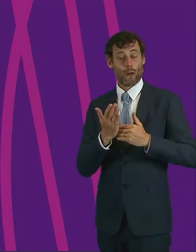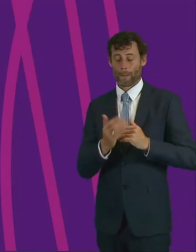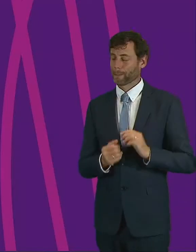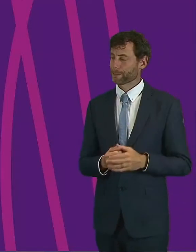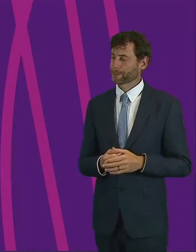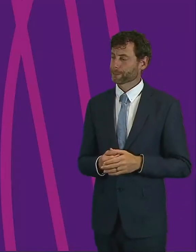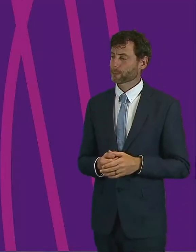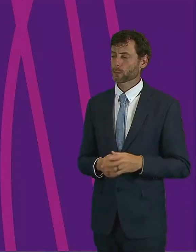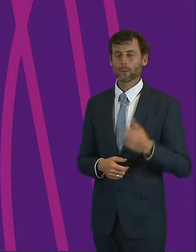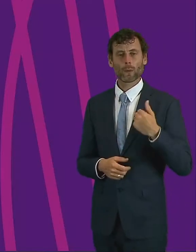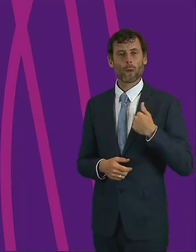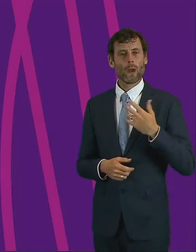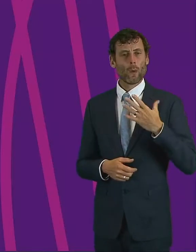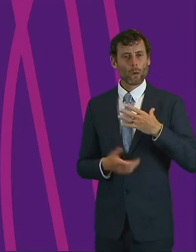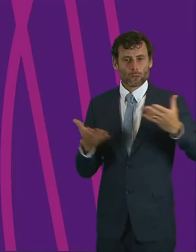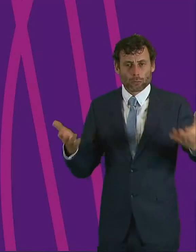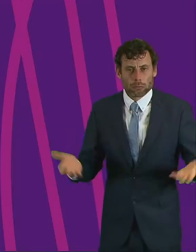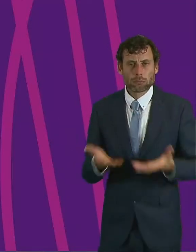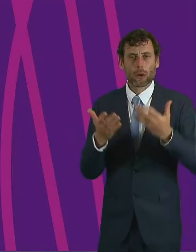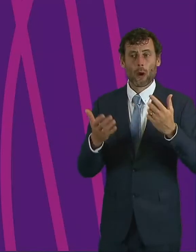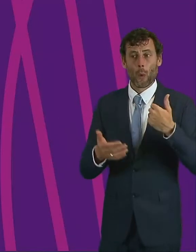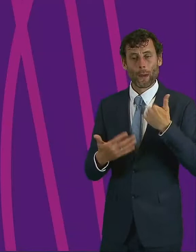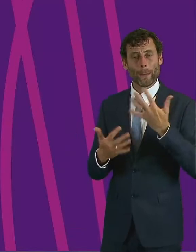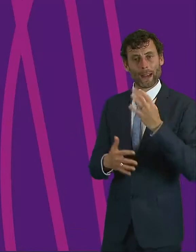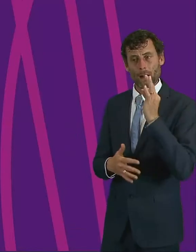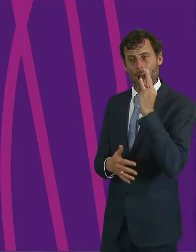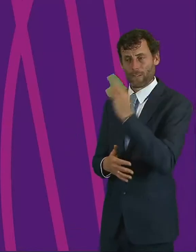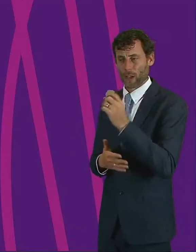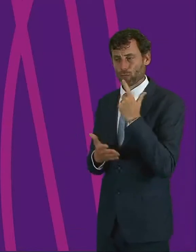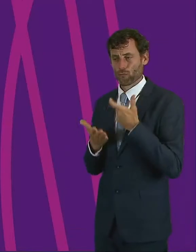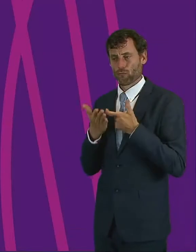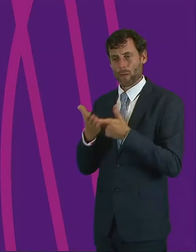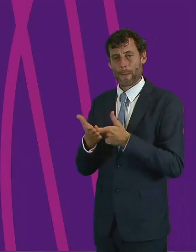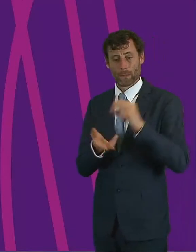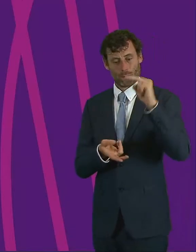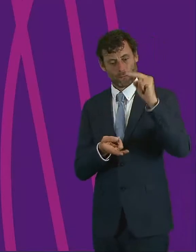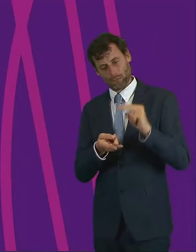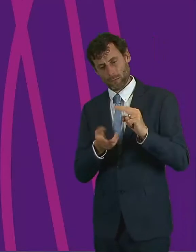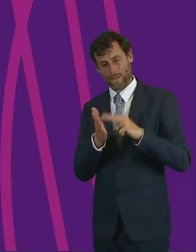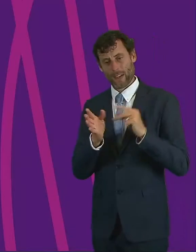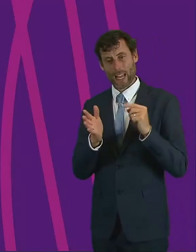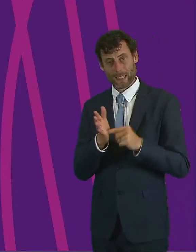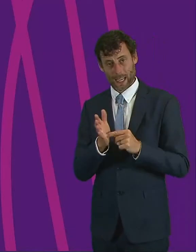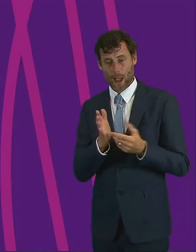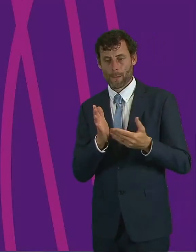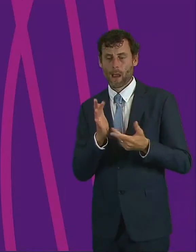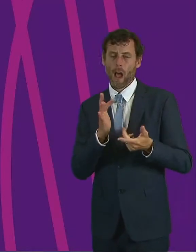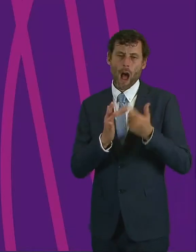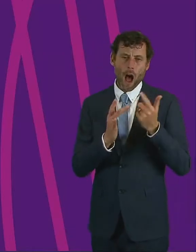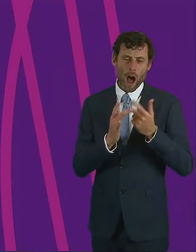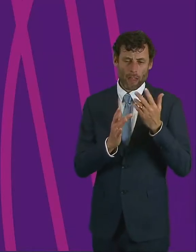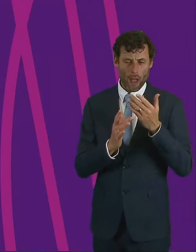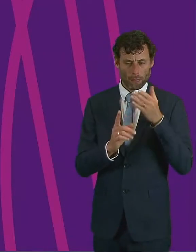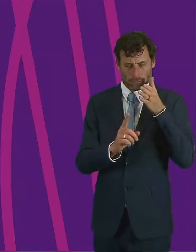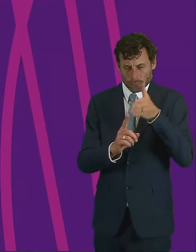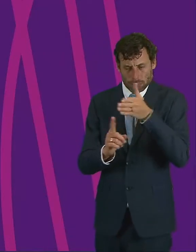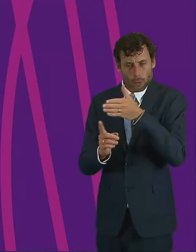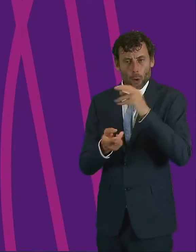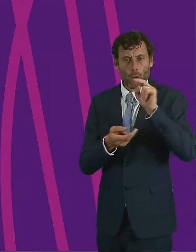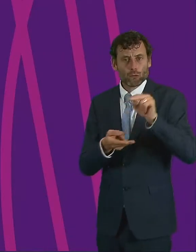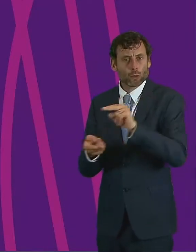a temporary reduction in the standard rate of VAT to 15%, coupled with targeted additional measures for vulnerable areas such